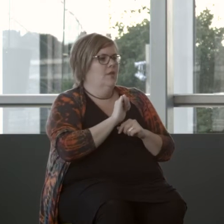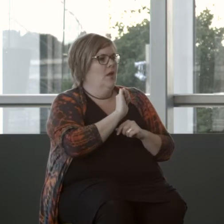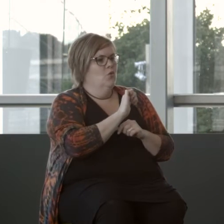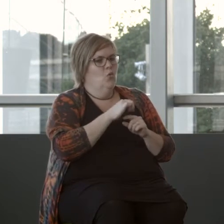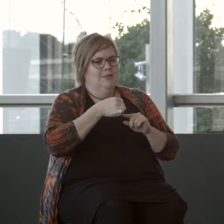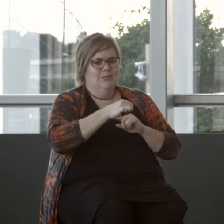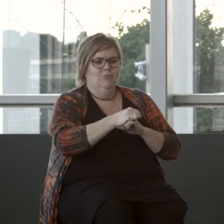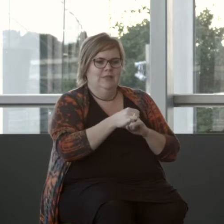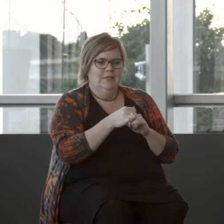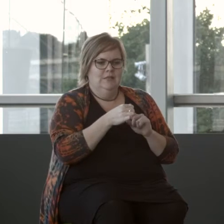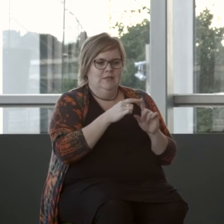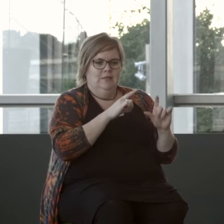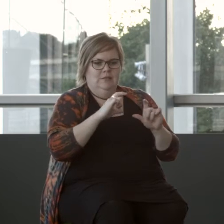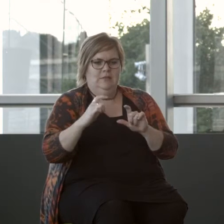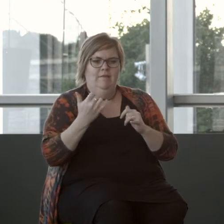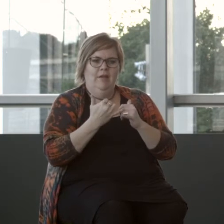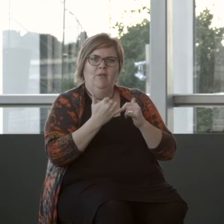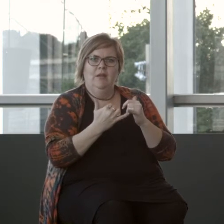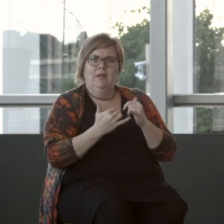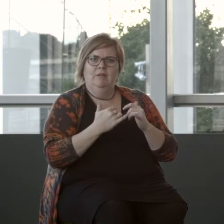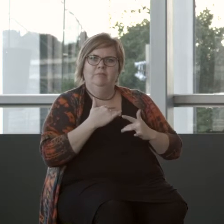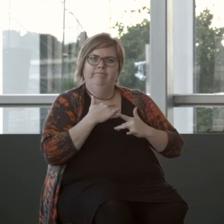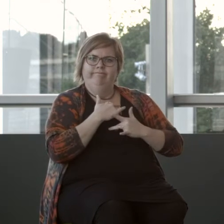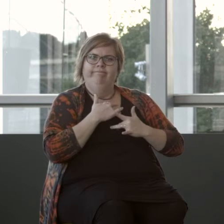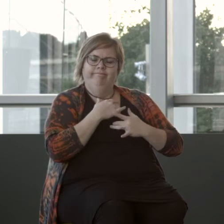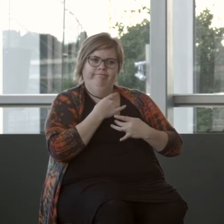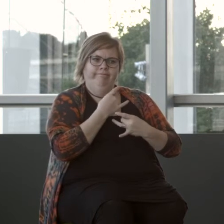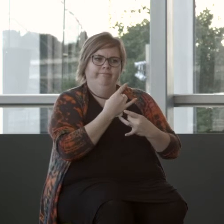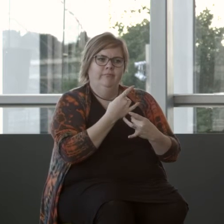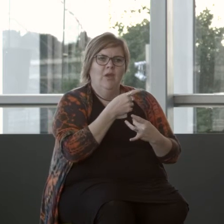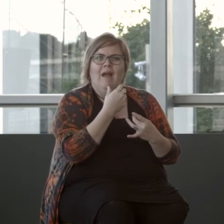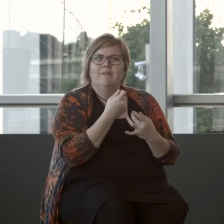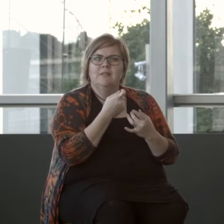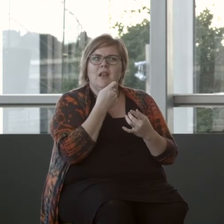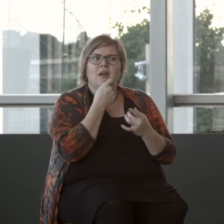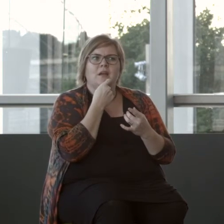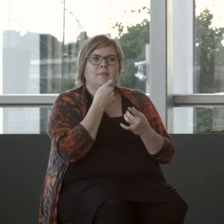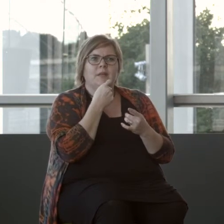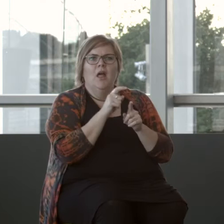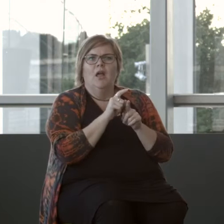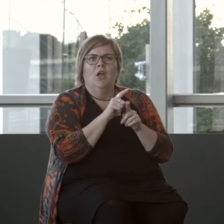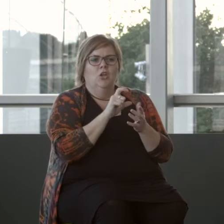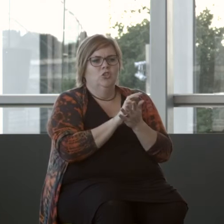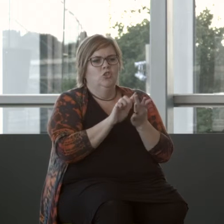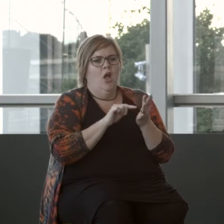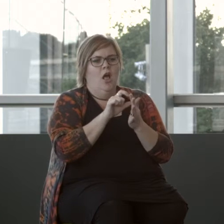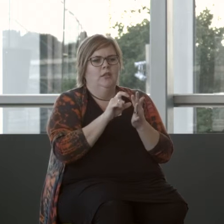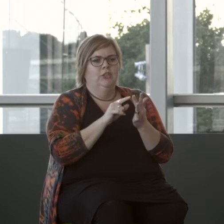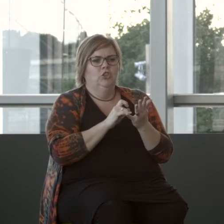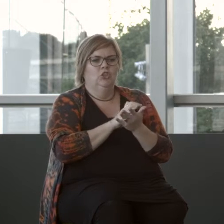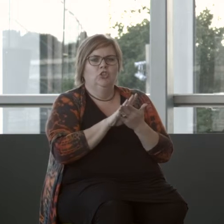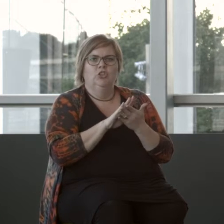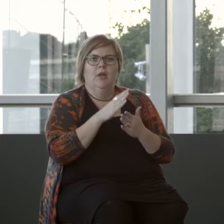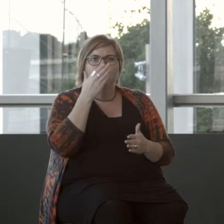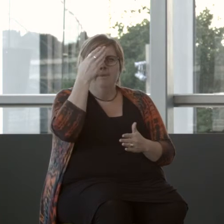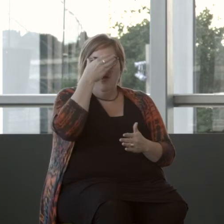because I think the fact that you have this very almost childish masks and drawings in